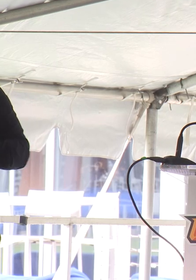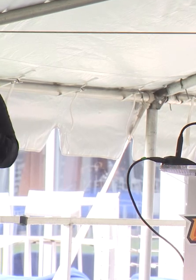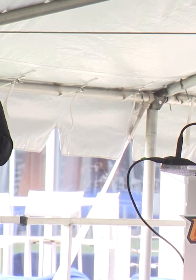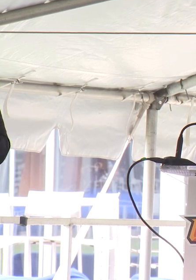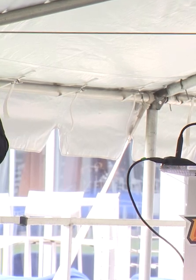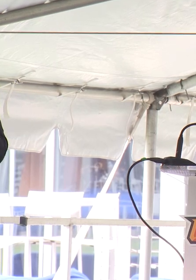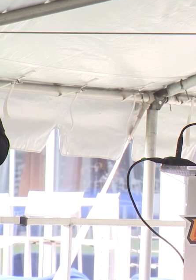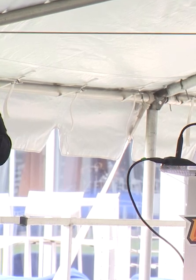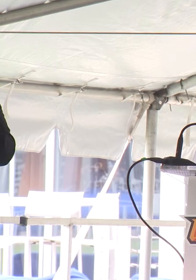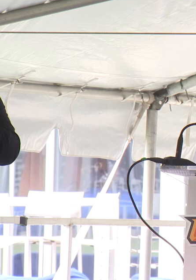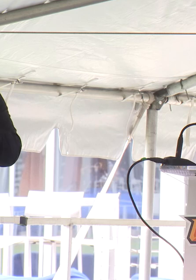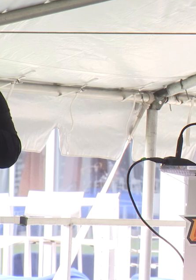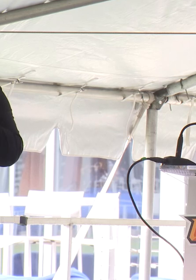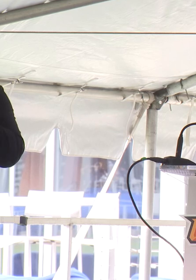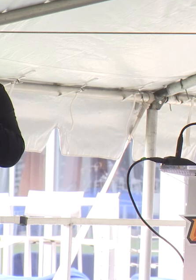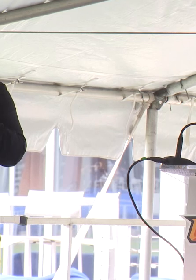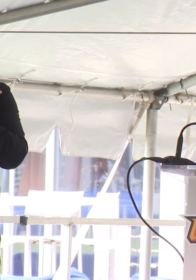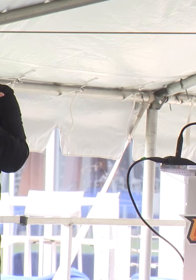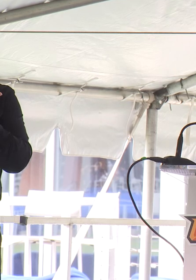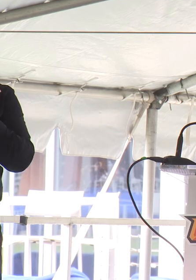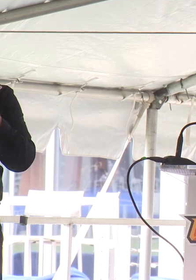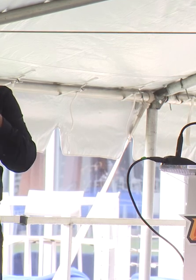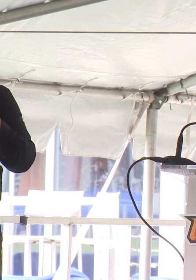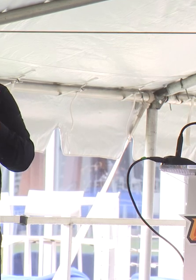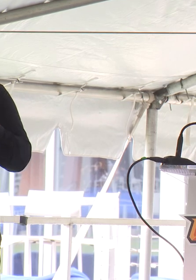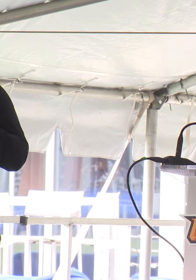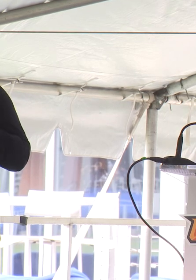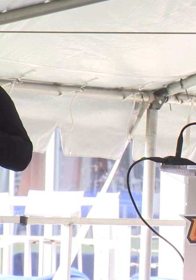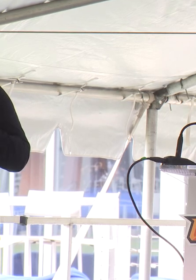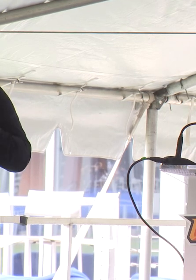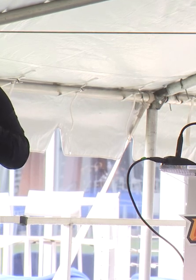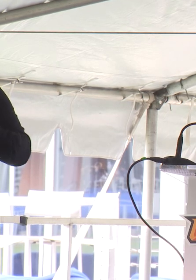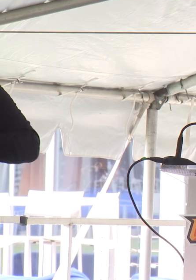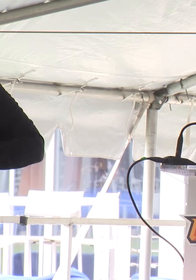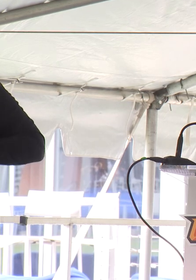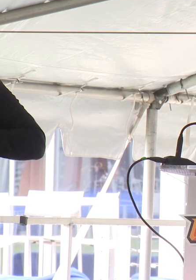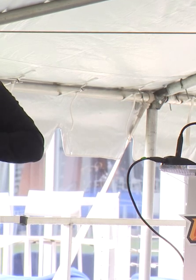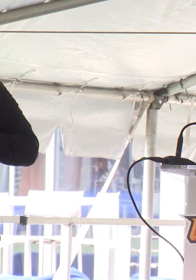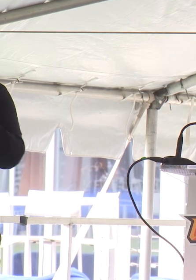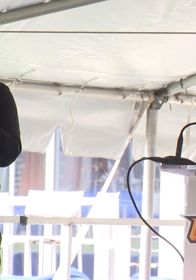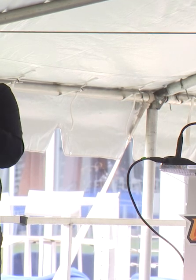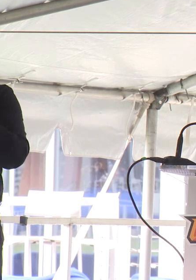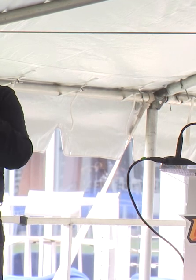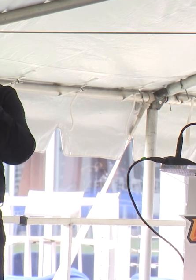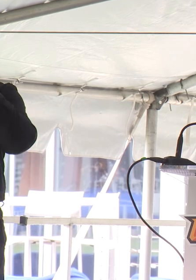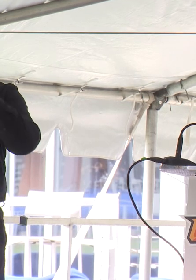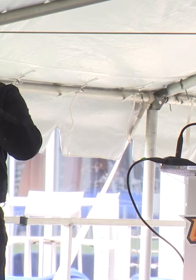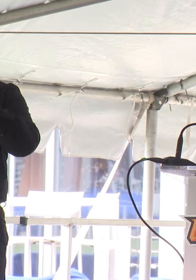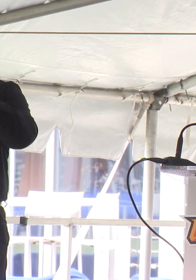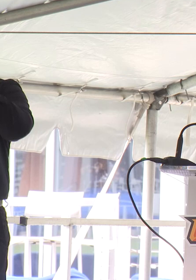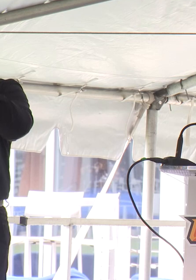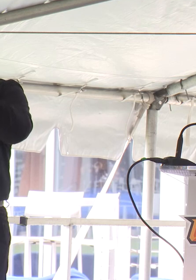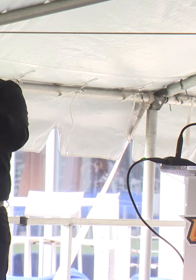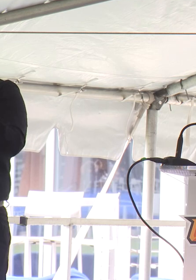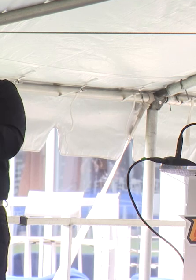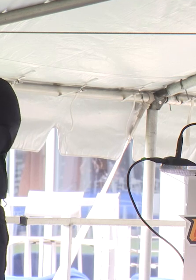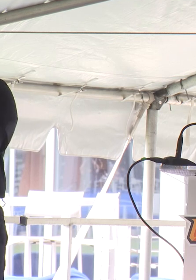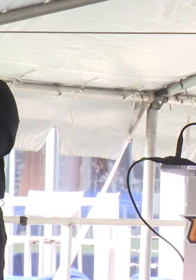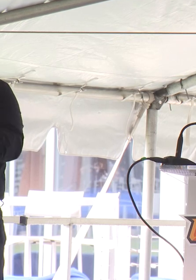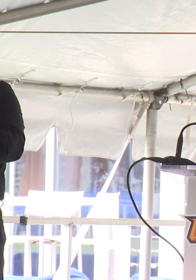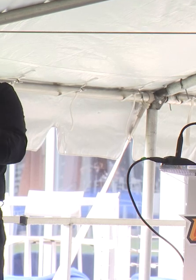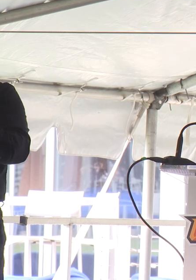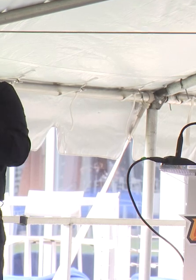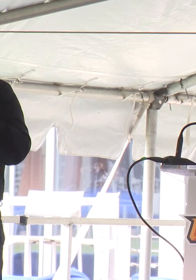will forever be etched in the fabric of our institution, inspiring us to reach new heights and empowering us to